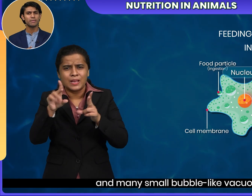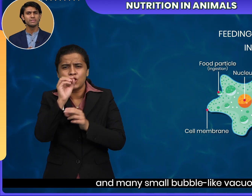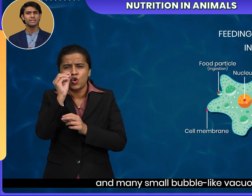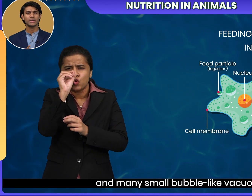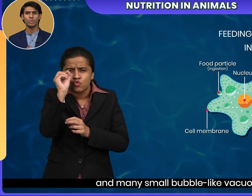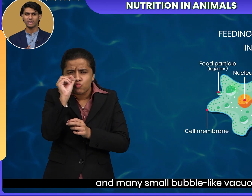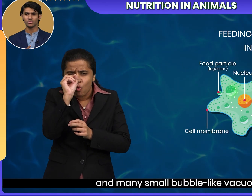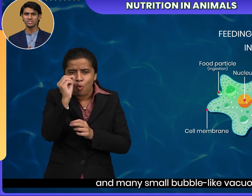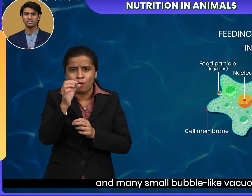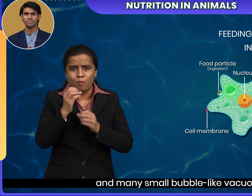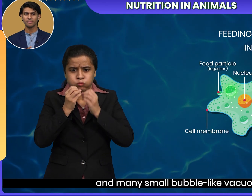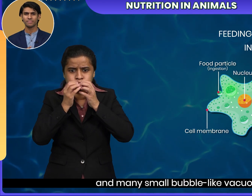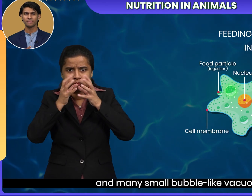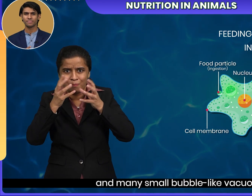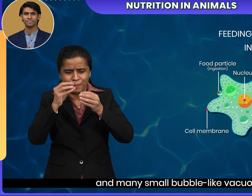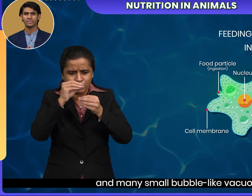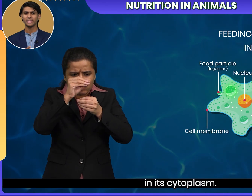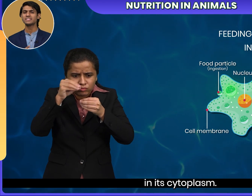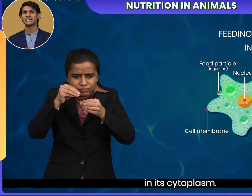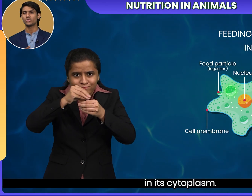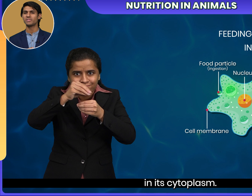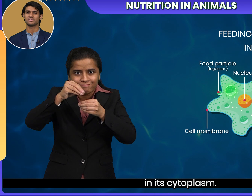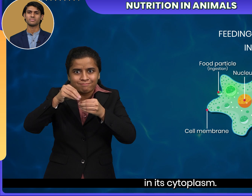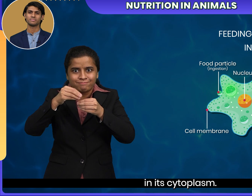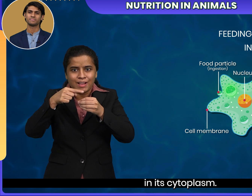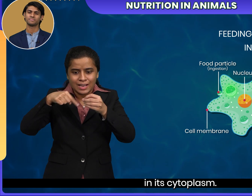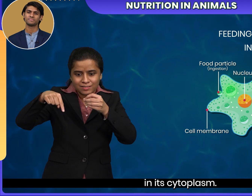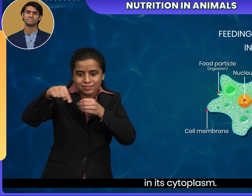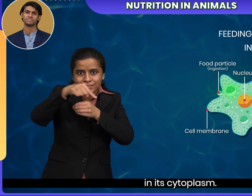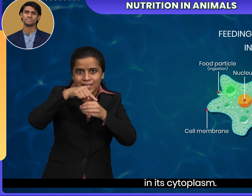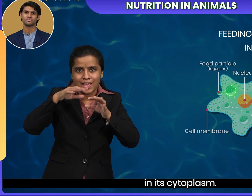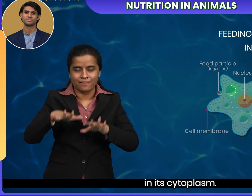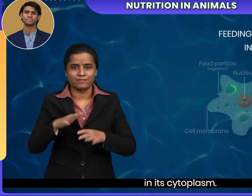small bubble-like vacuoles in its cytoplasm.